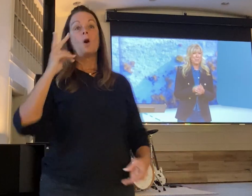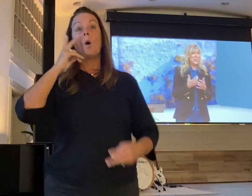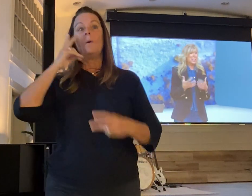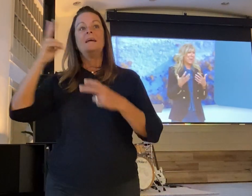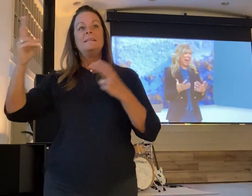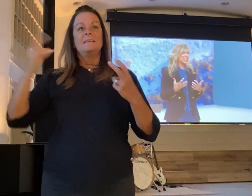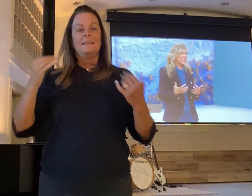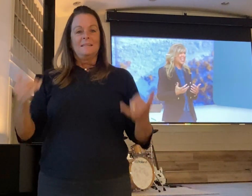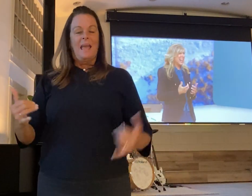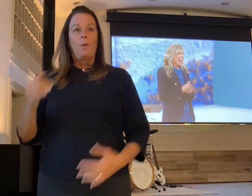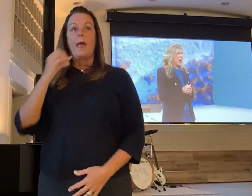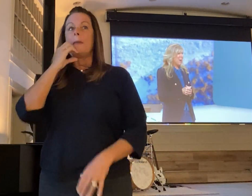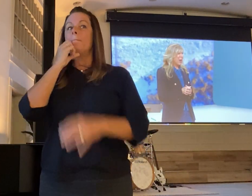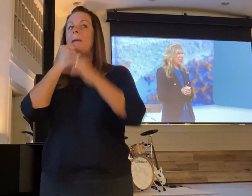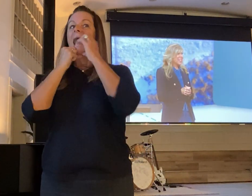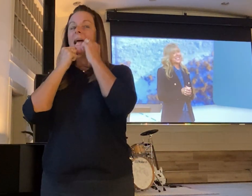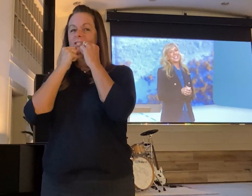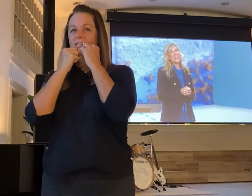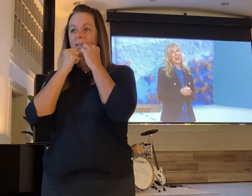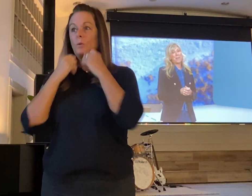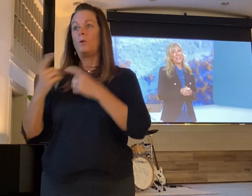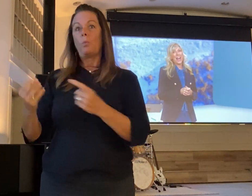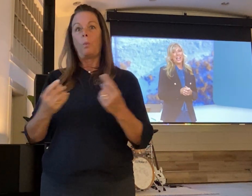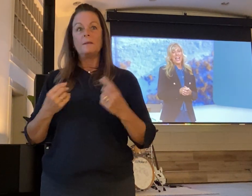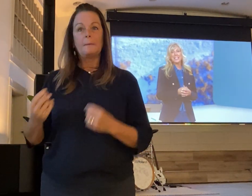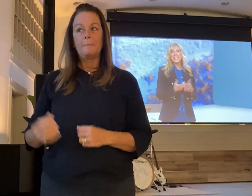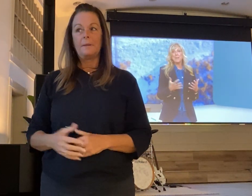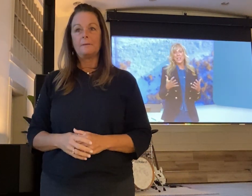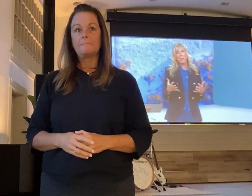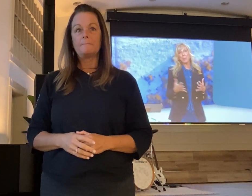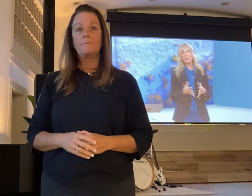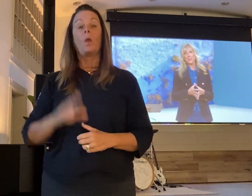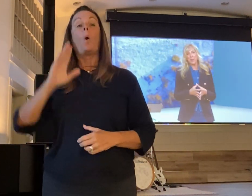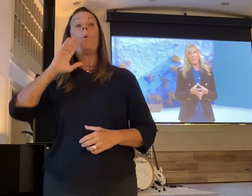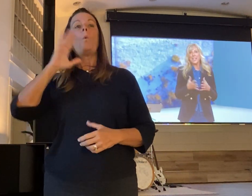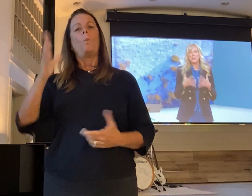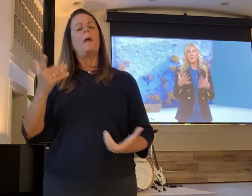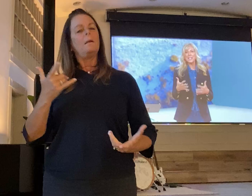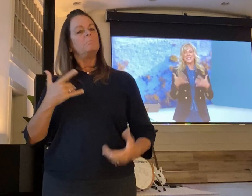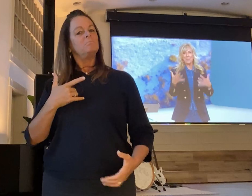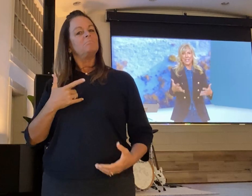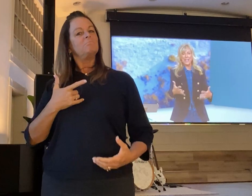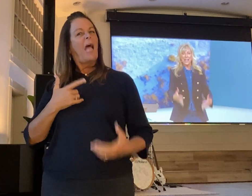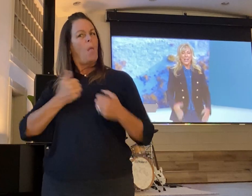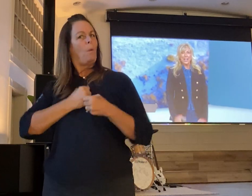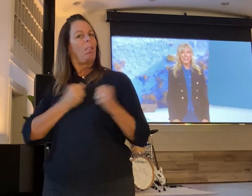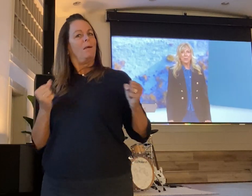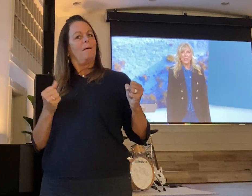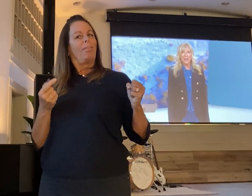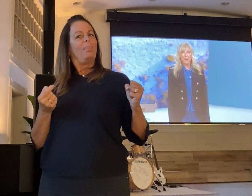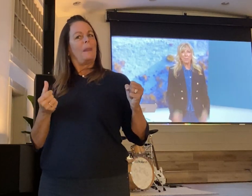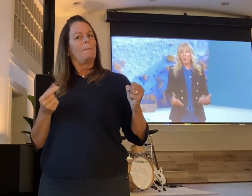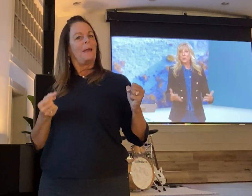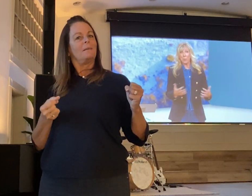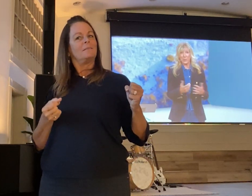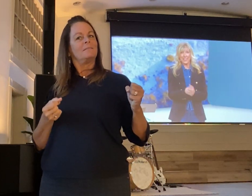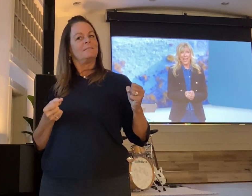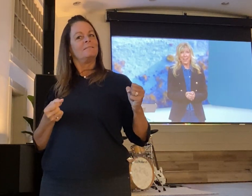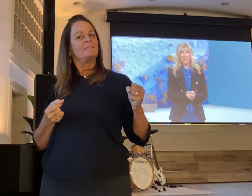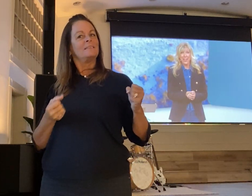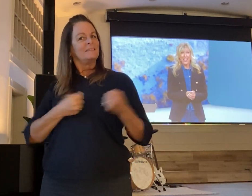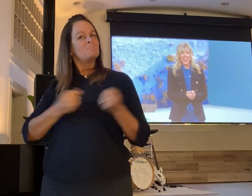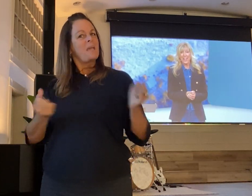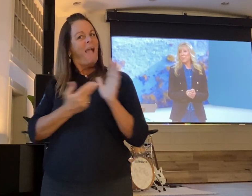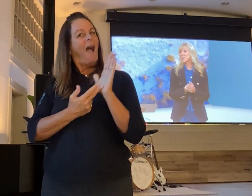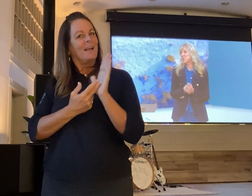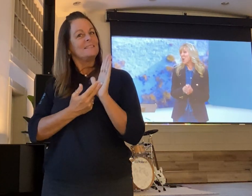About this, and it's going to be a little bit personal. I'm going to take a risk and be a little bit